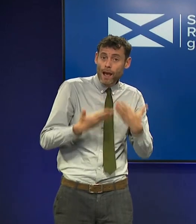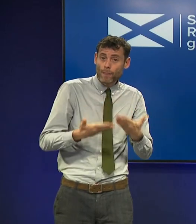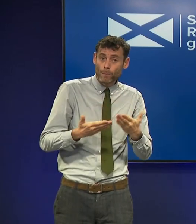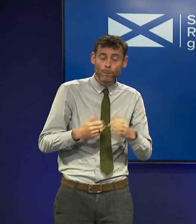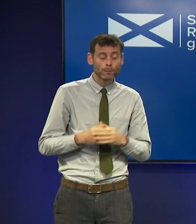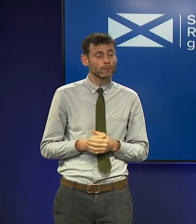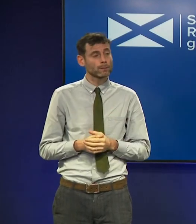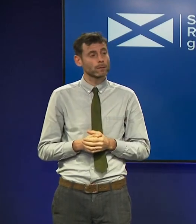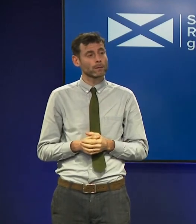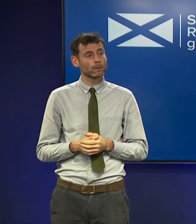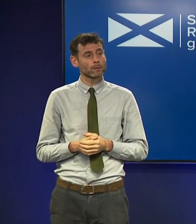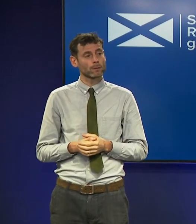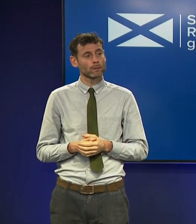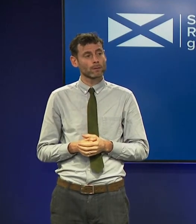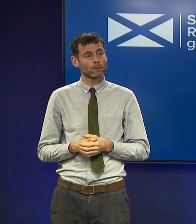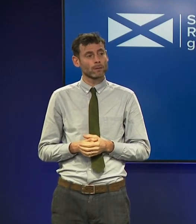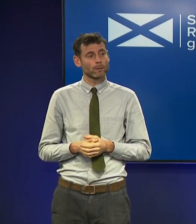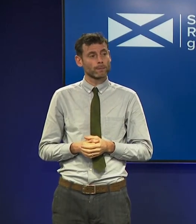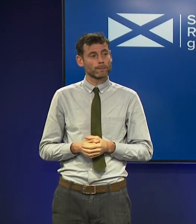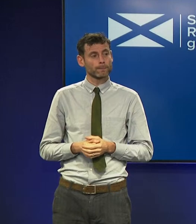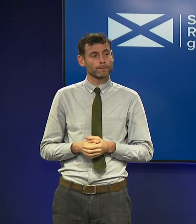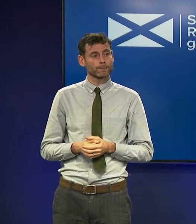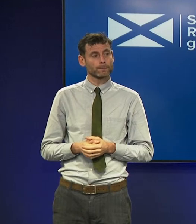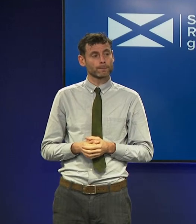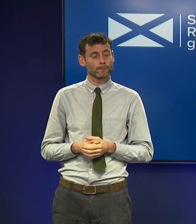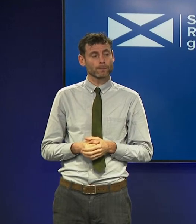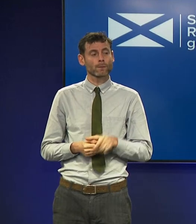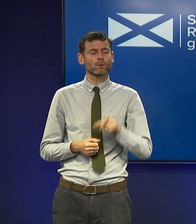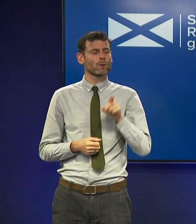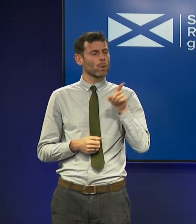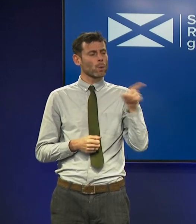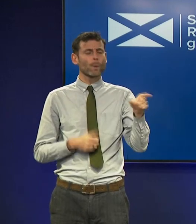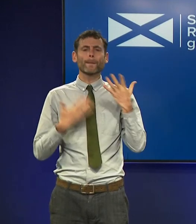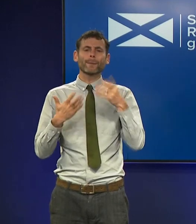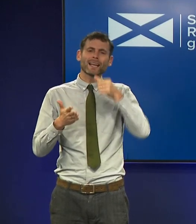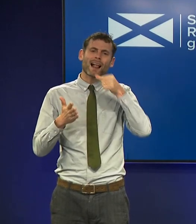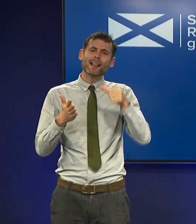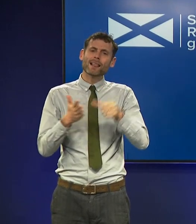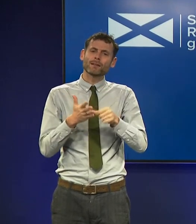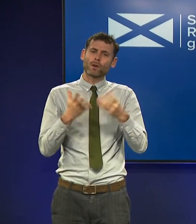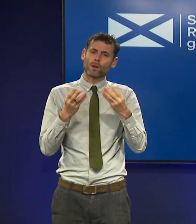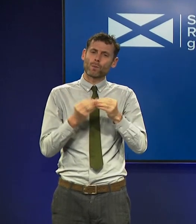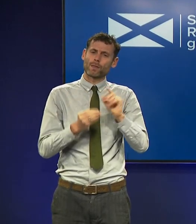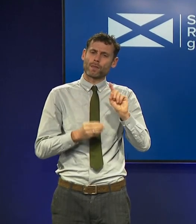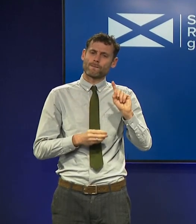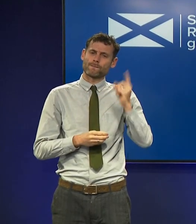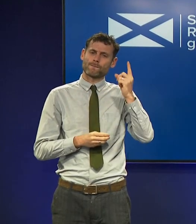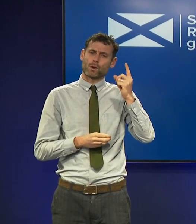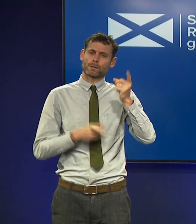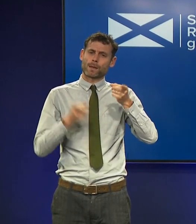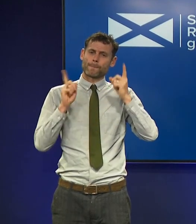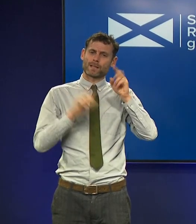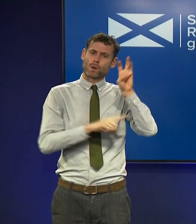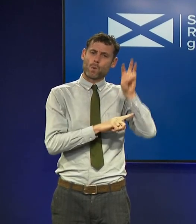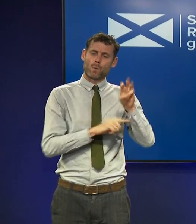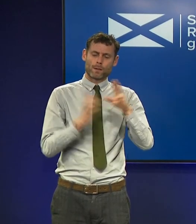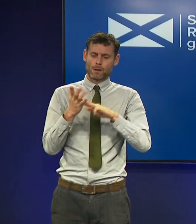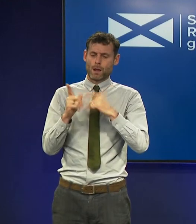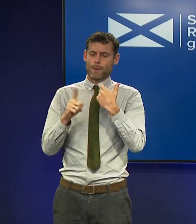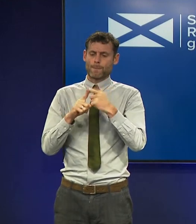does that, are we to assume from that that there's been no communication the other way from the UK government how to handle this new